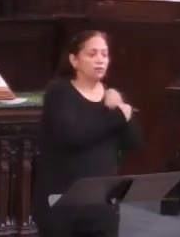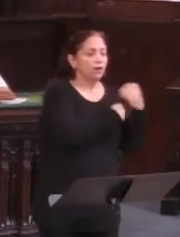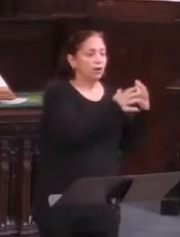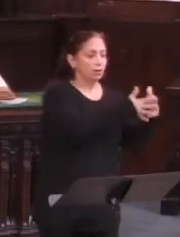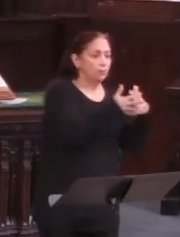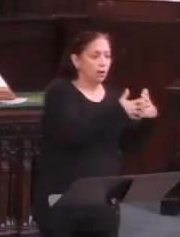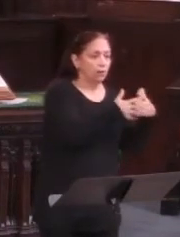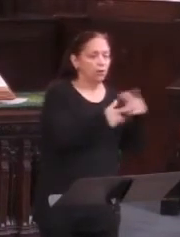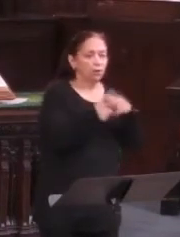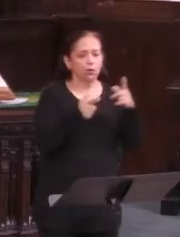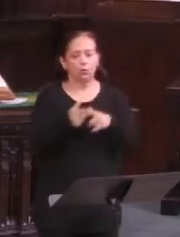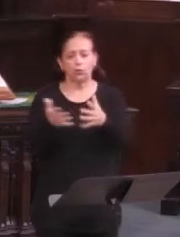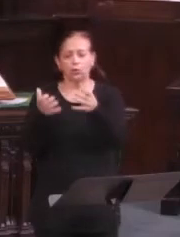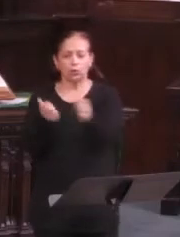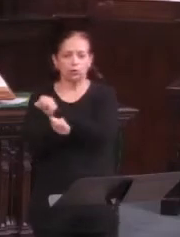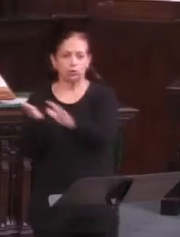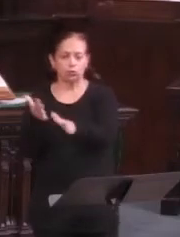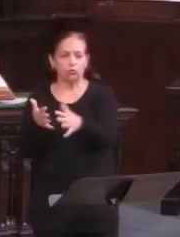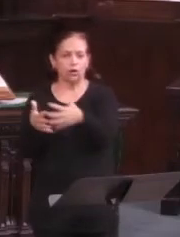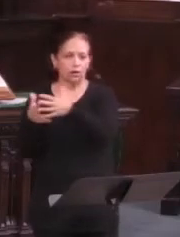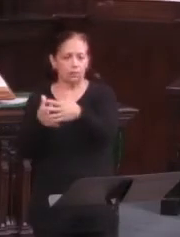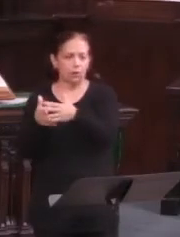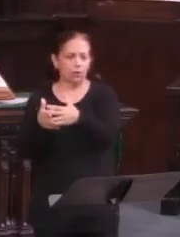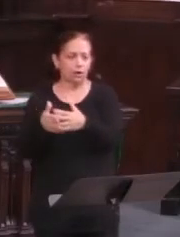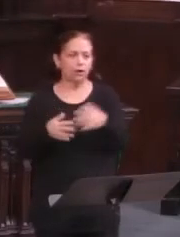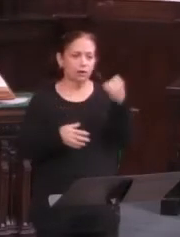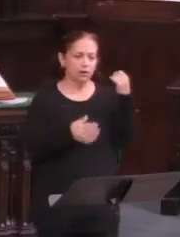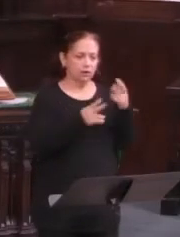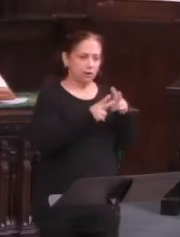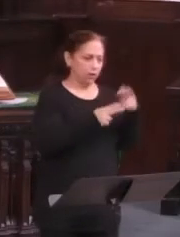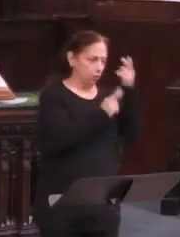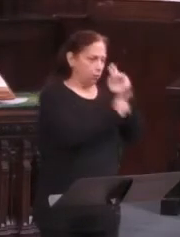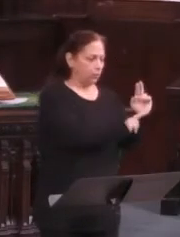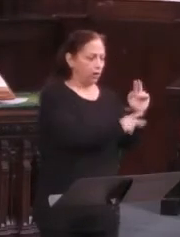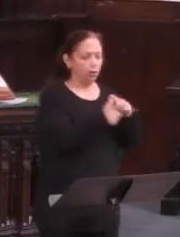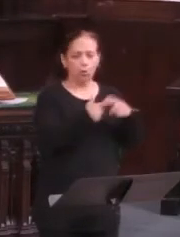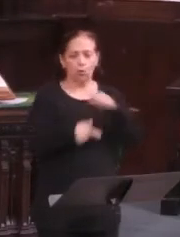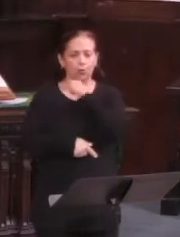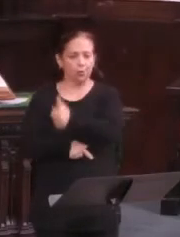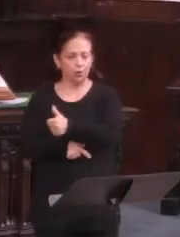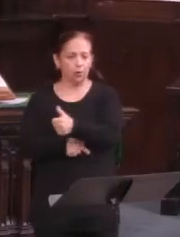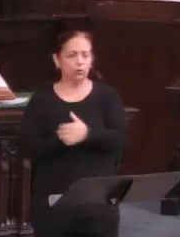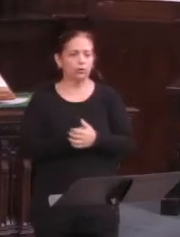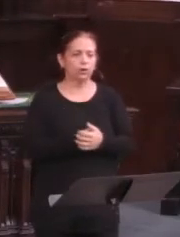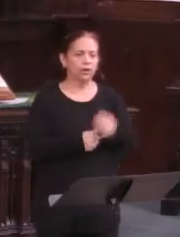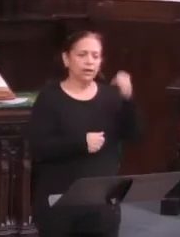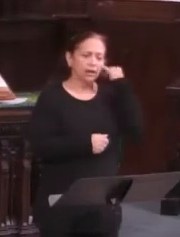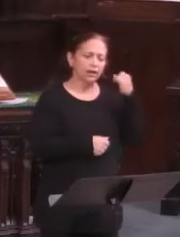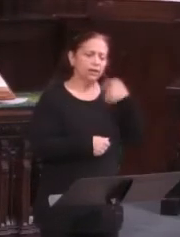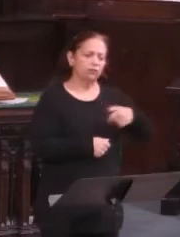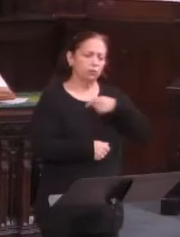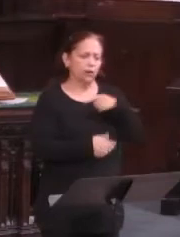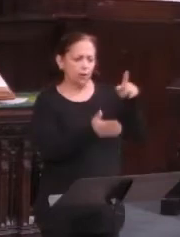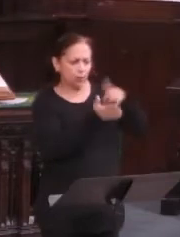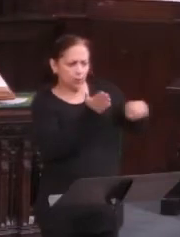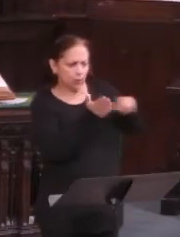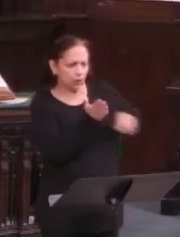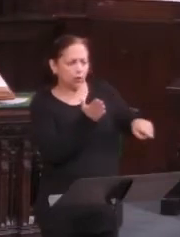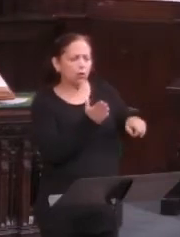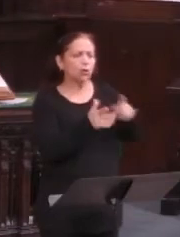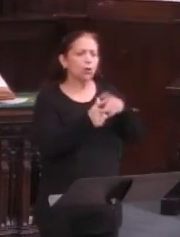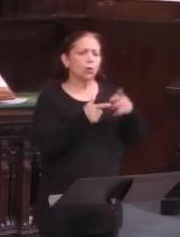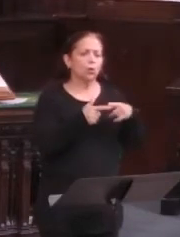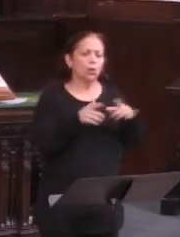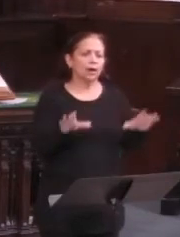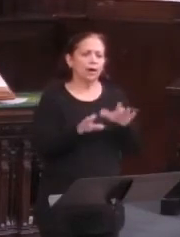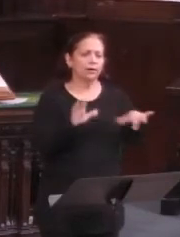or disloyal. And sadly, when we are critical, objective, discerning, when we actively